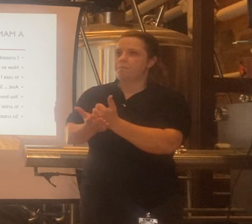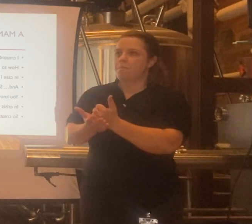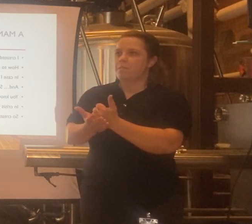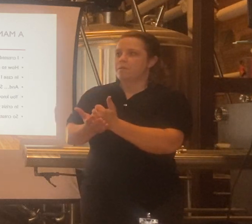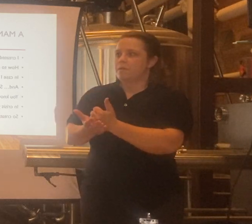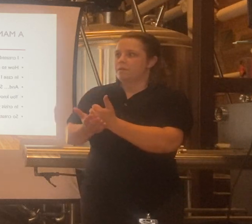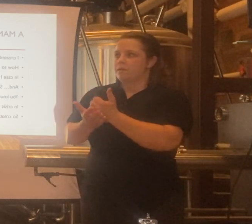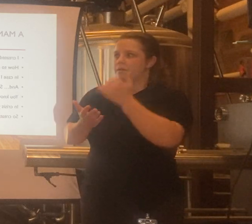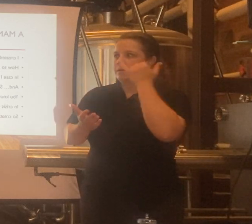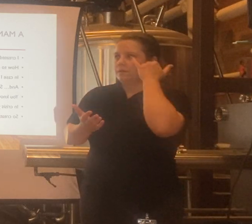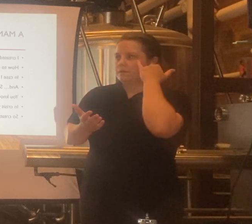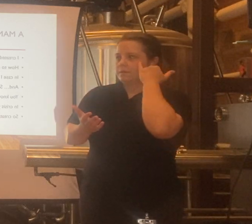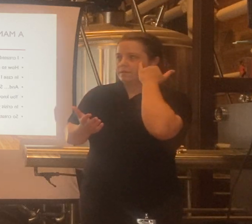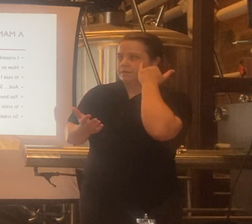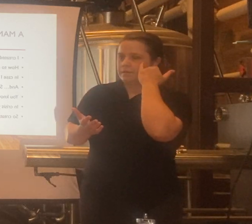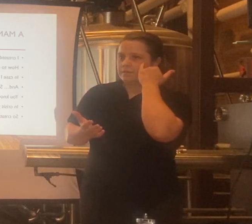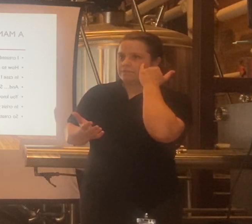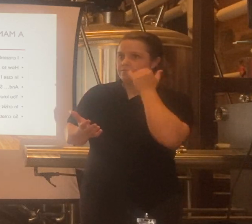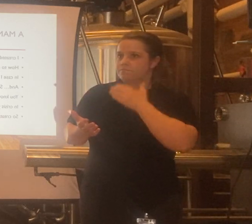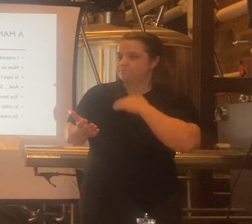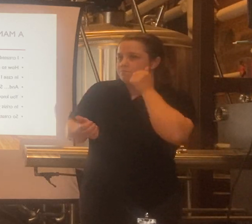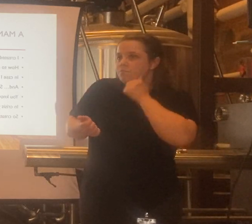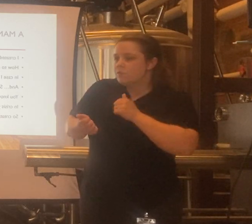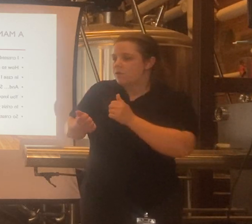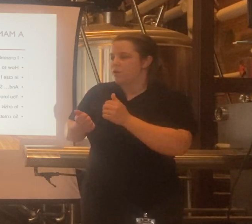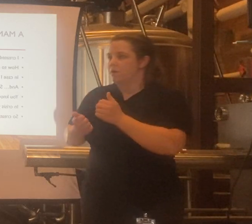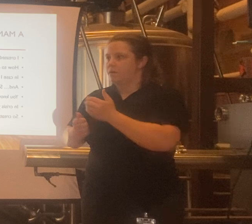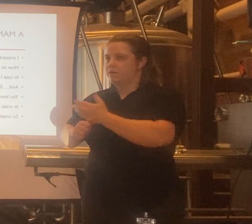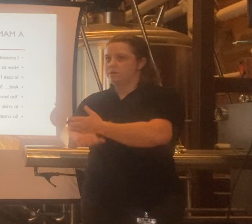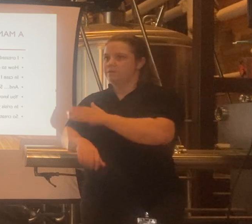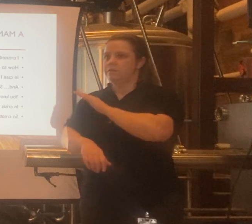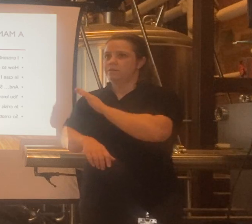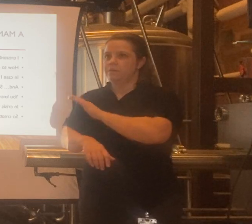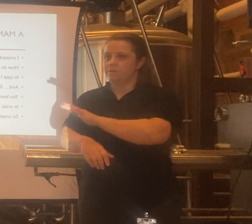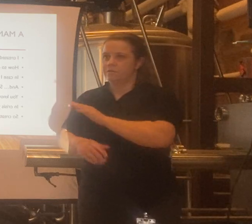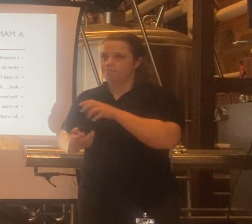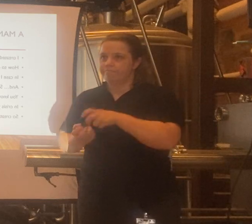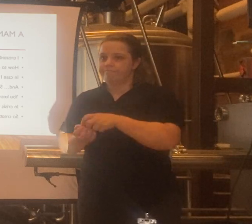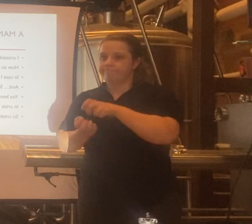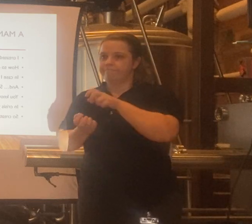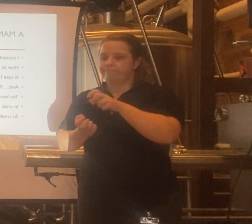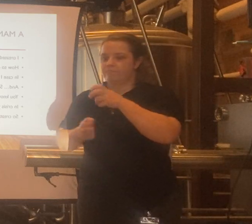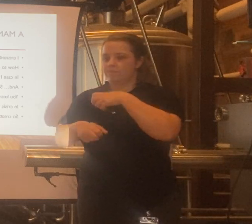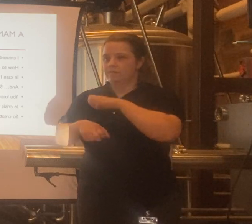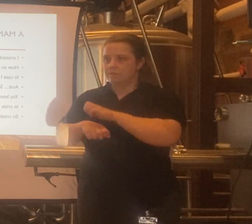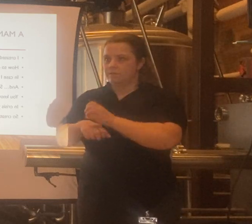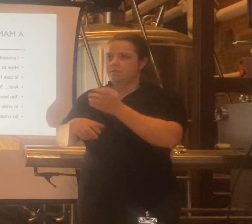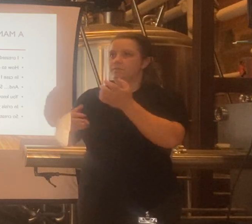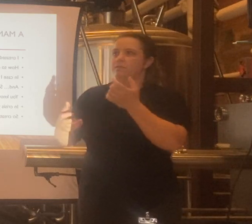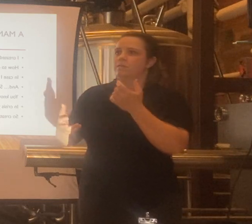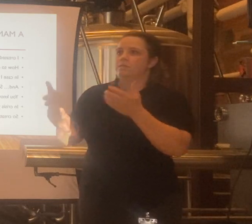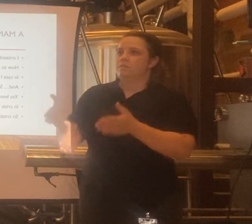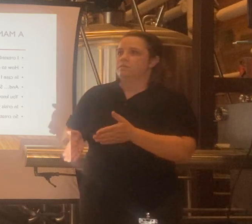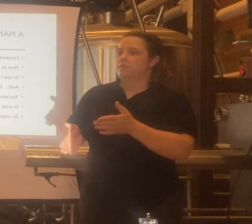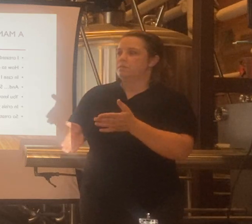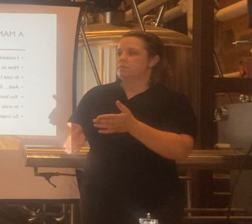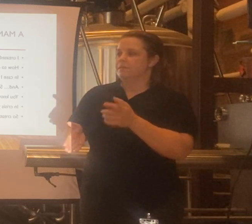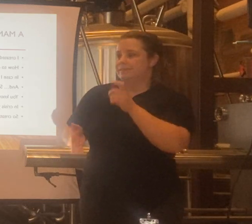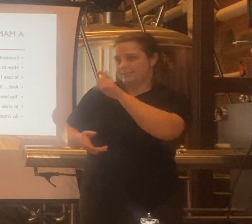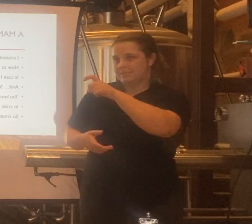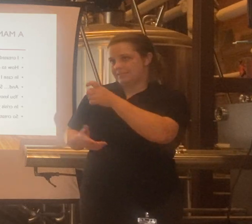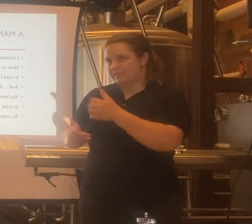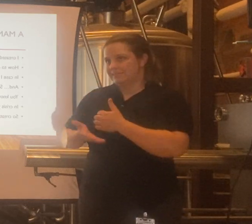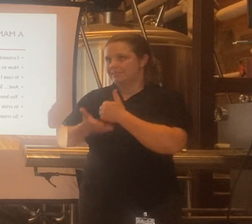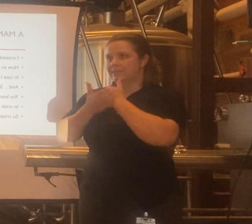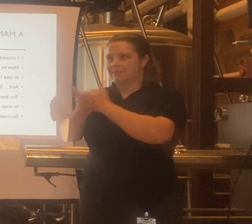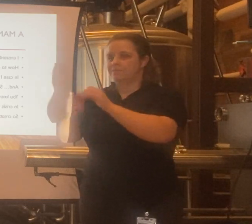and her fiance can go get the house up and running, but also in a stressful situation, you will not remember everything. It's just a fact of life. So this allows me to